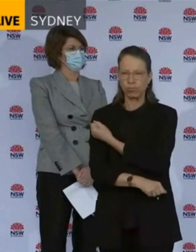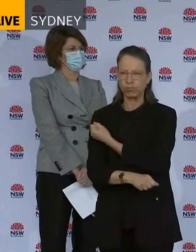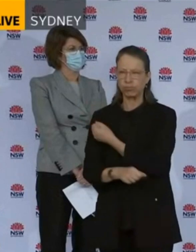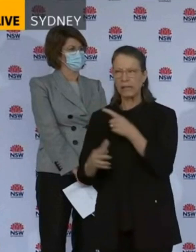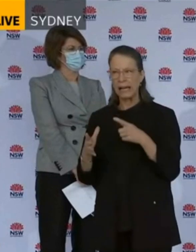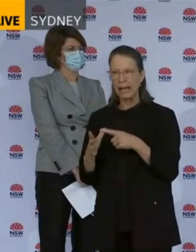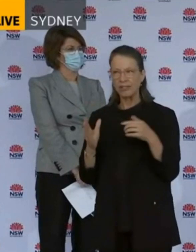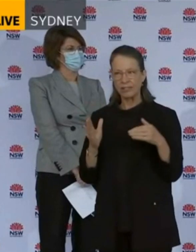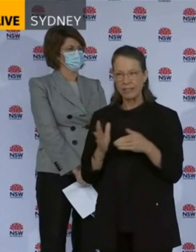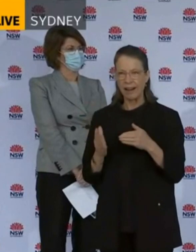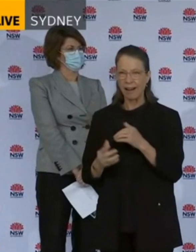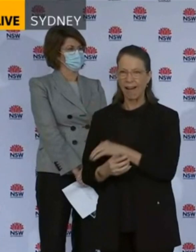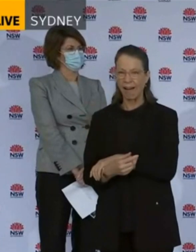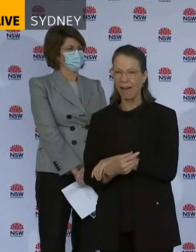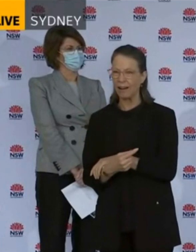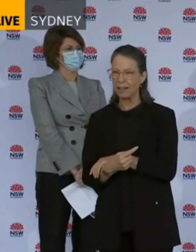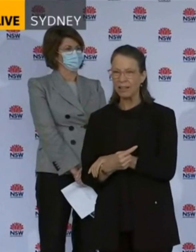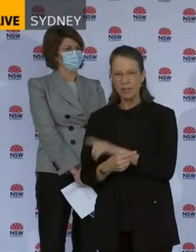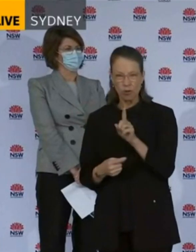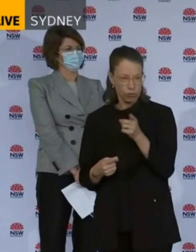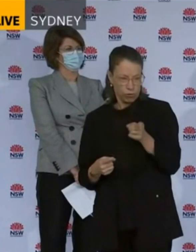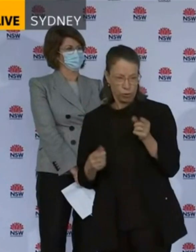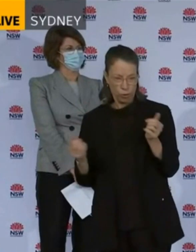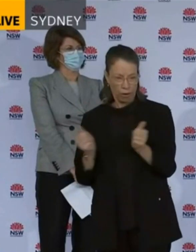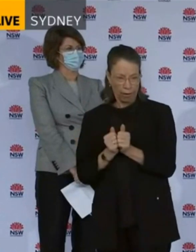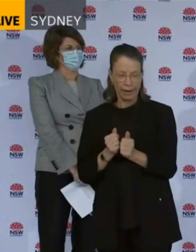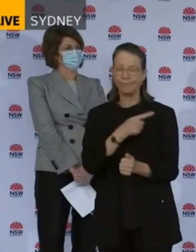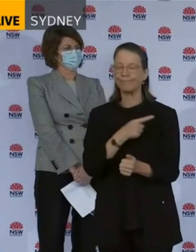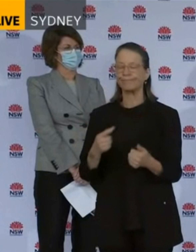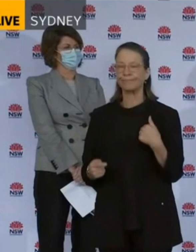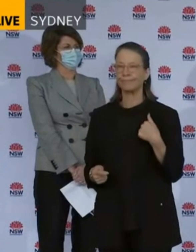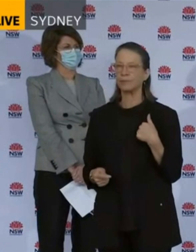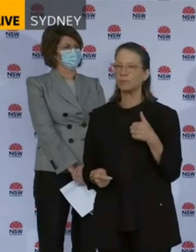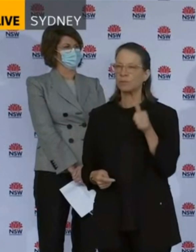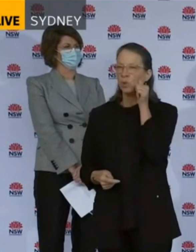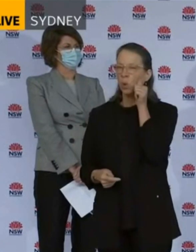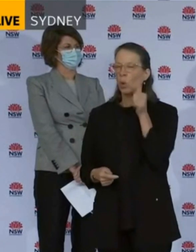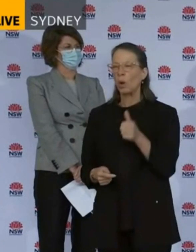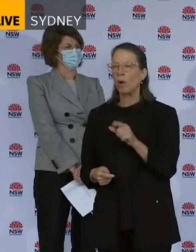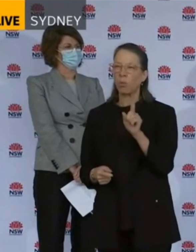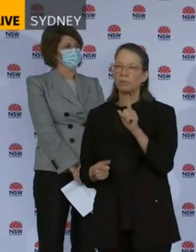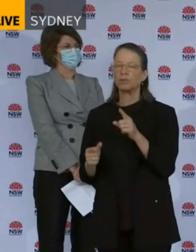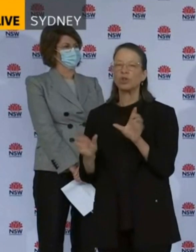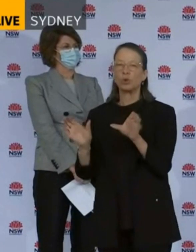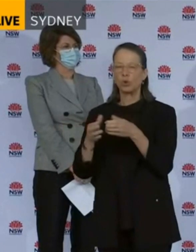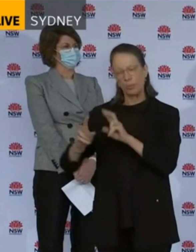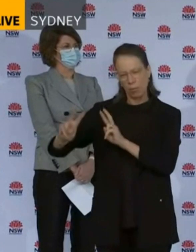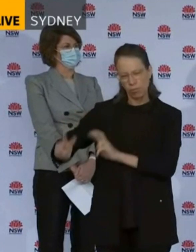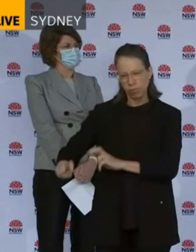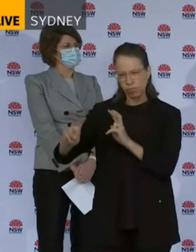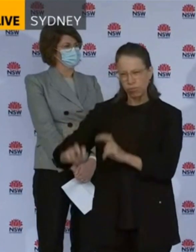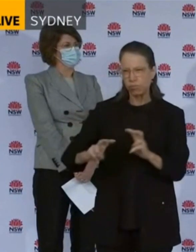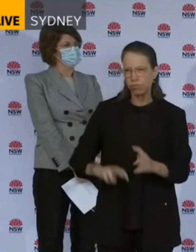advice. So ATAGI has considered that on a risk-benefit, AstraZeneca should